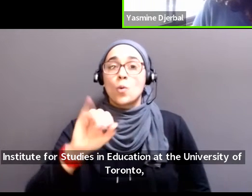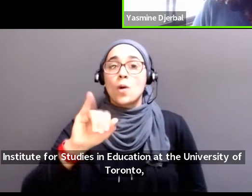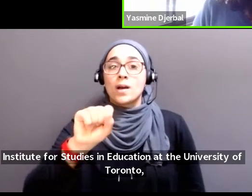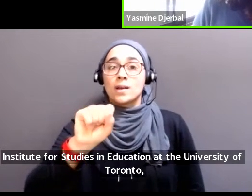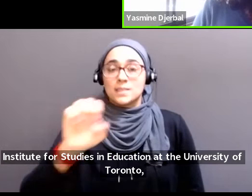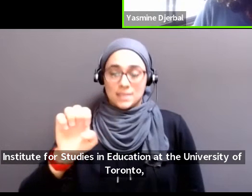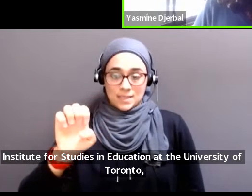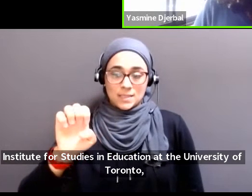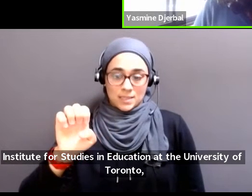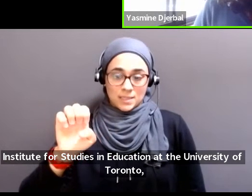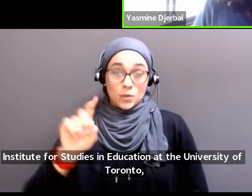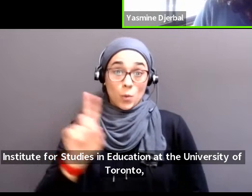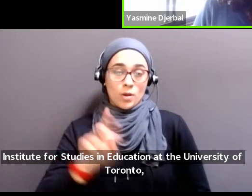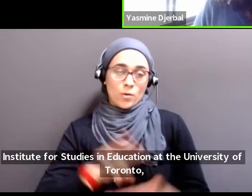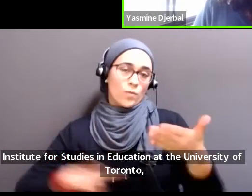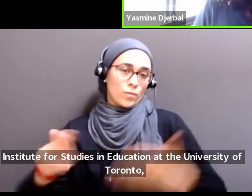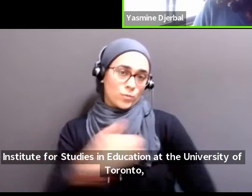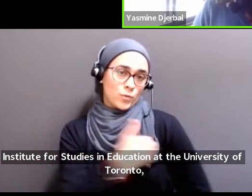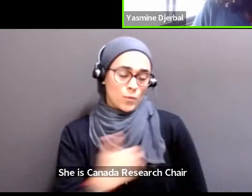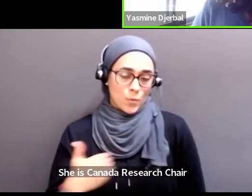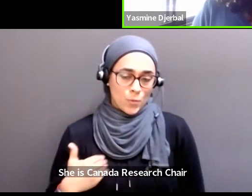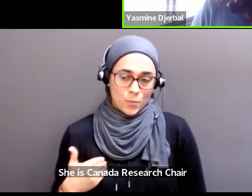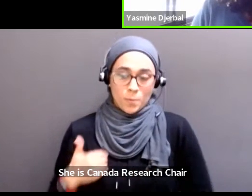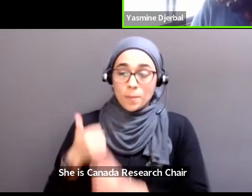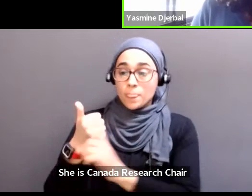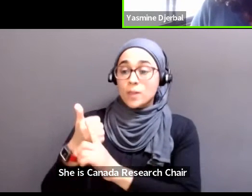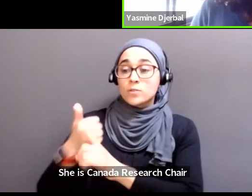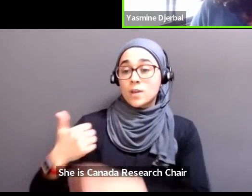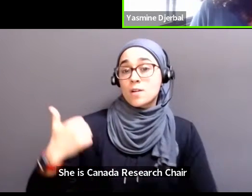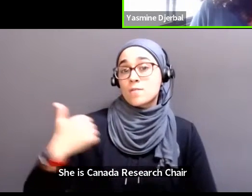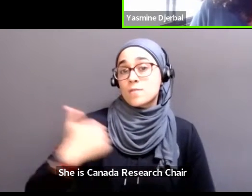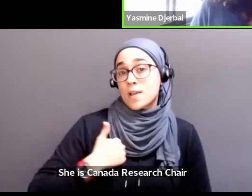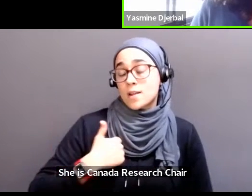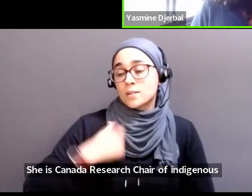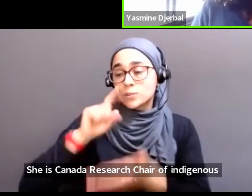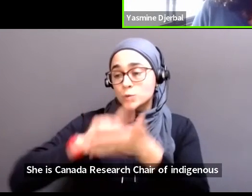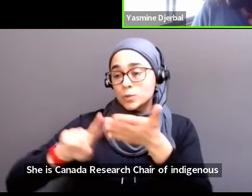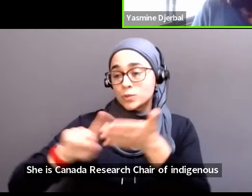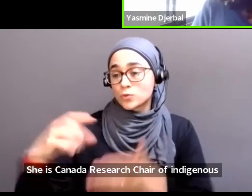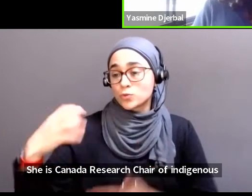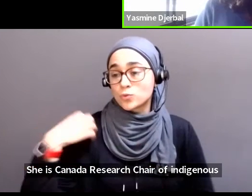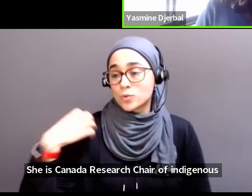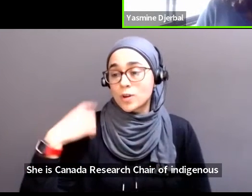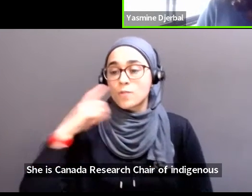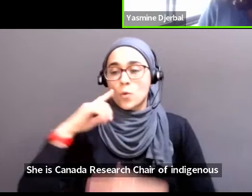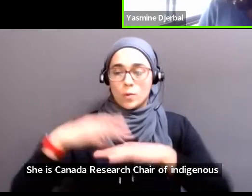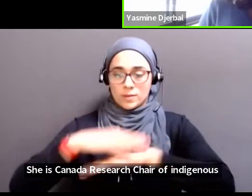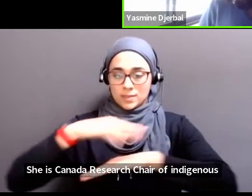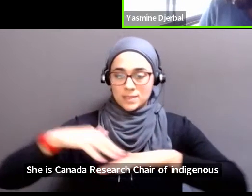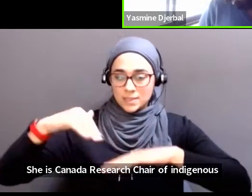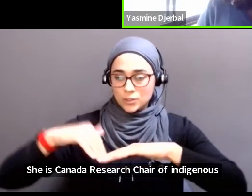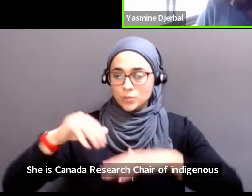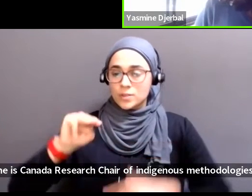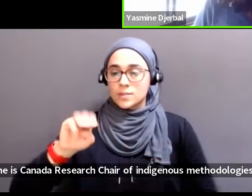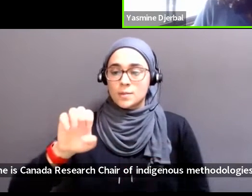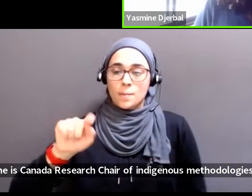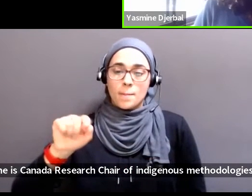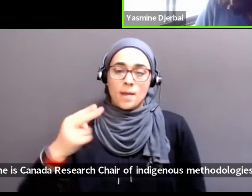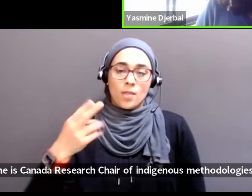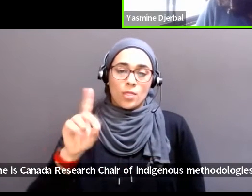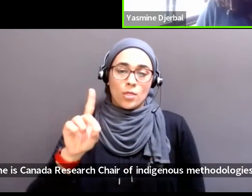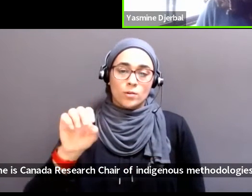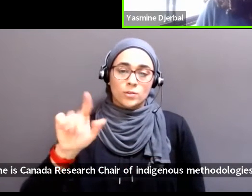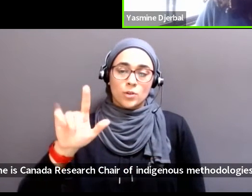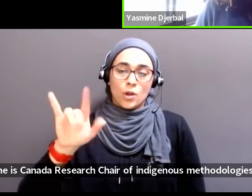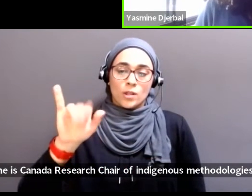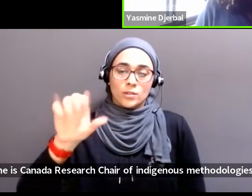She is Canada Research Chair of Indigenous Methodologies and Youth and Communities, and